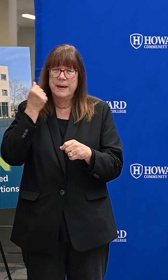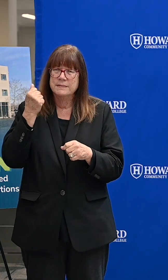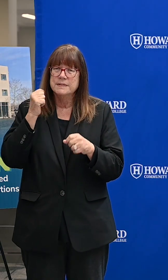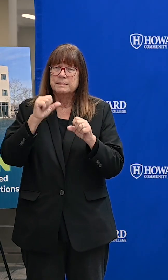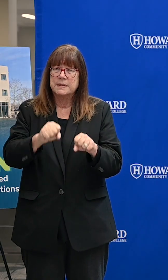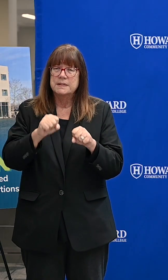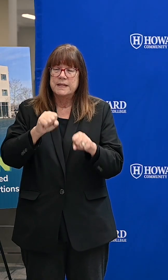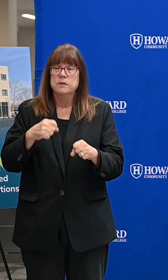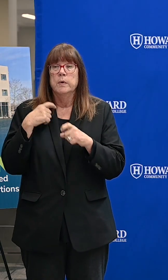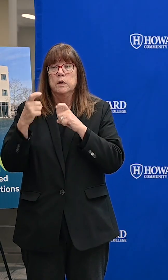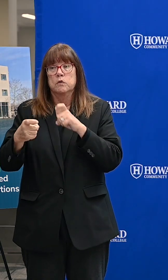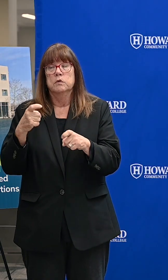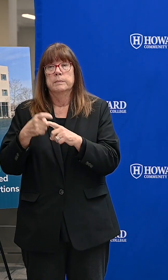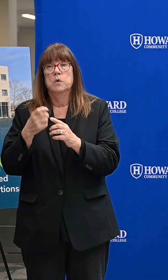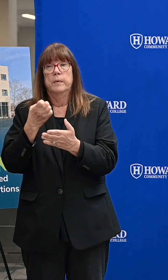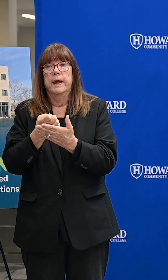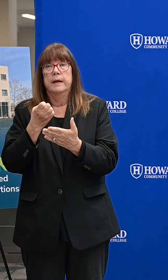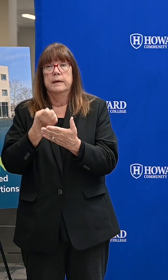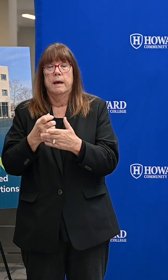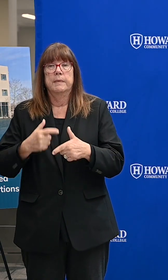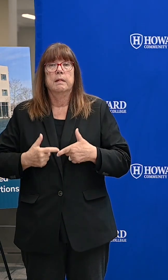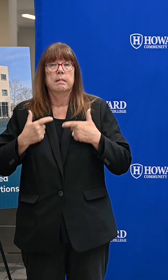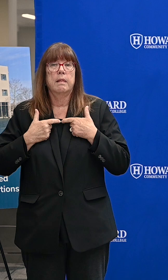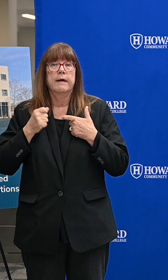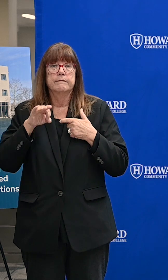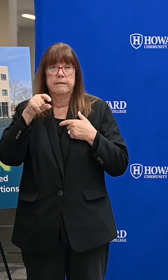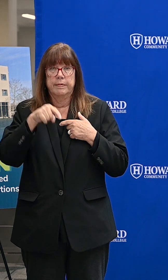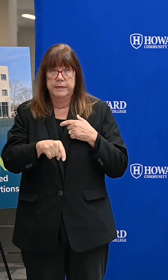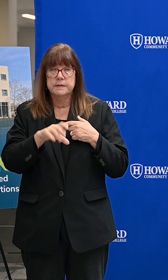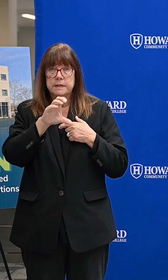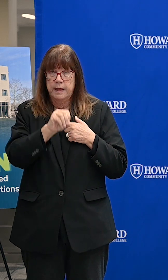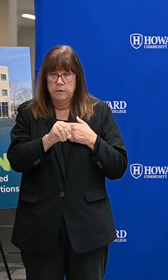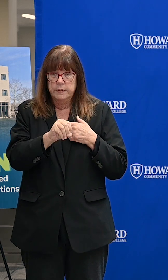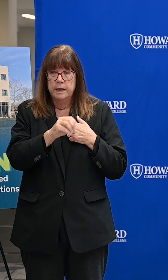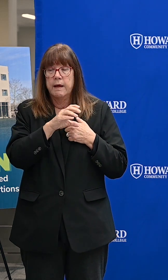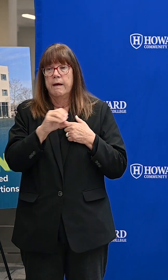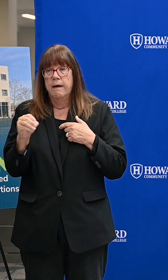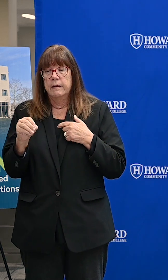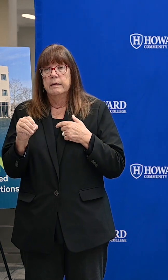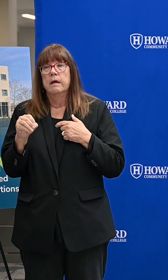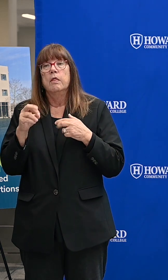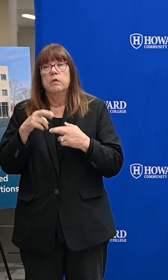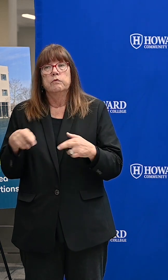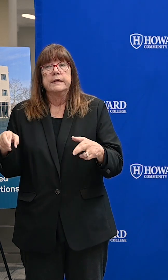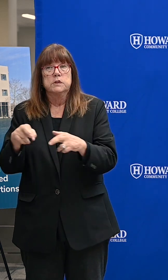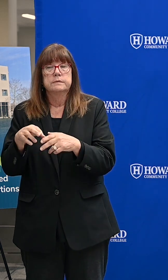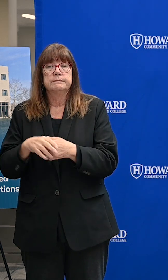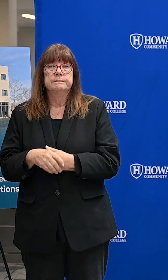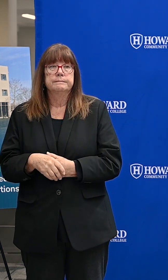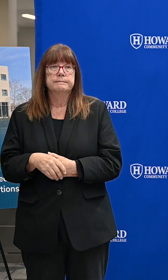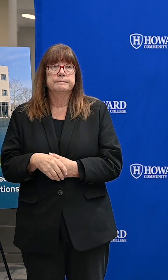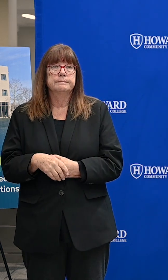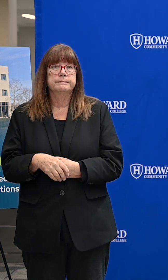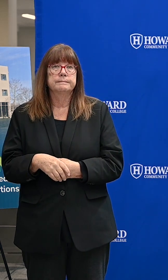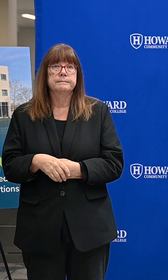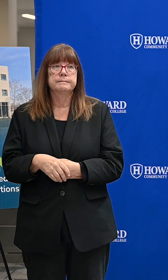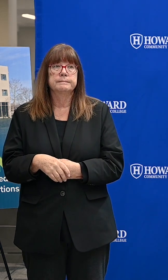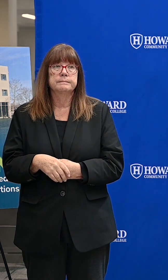contribute to the economic vitality of this county and the region.